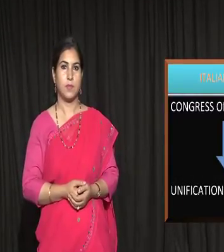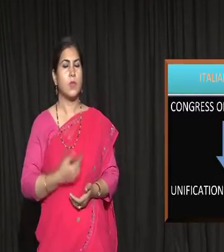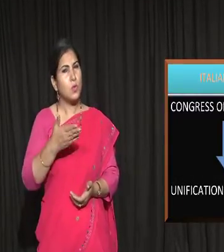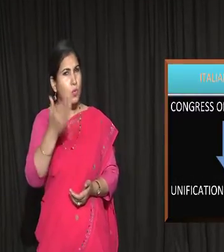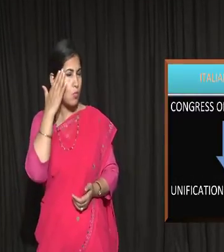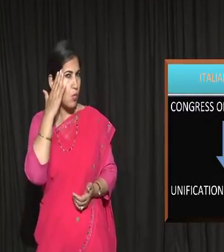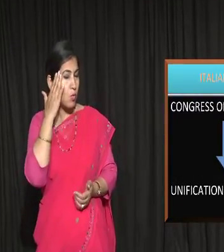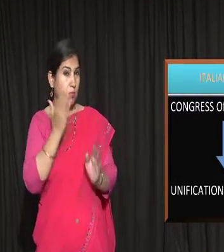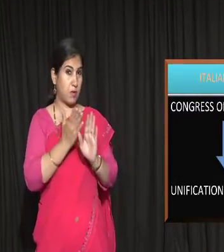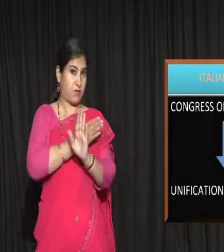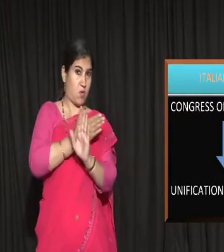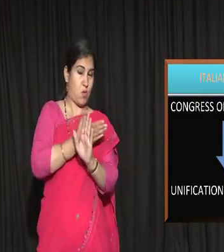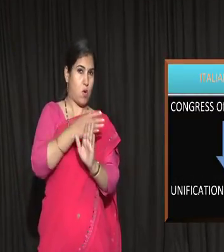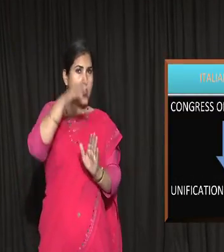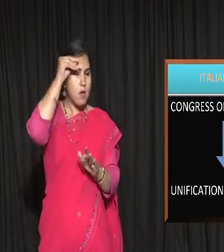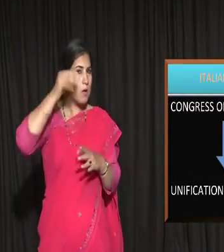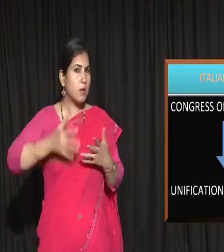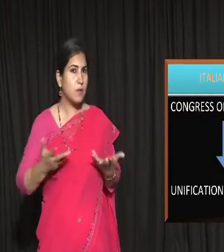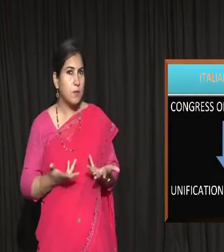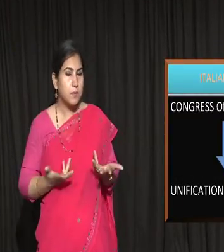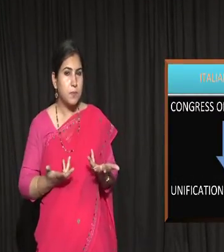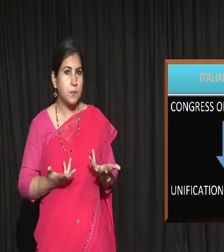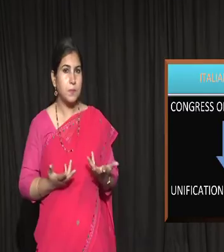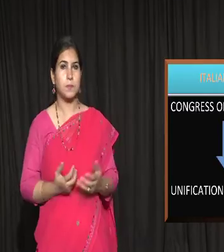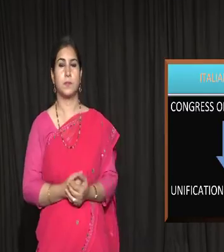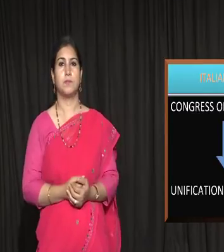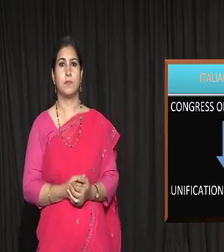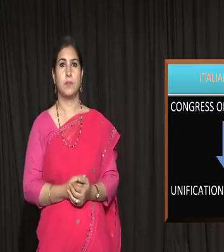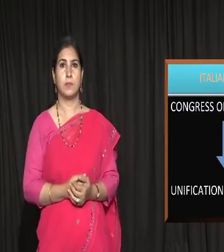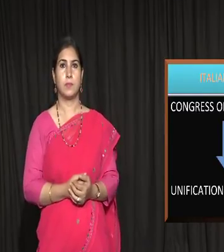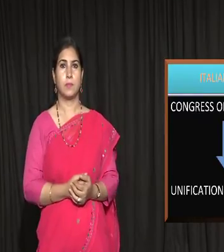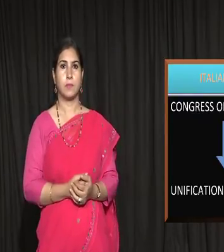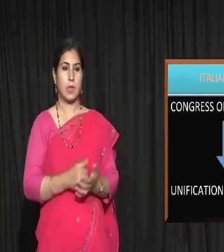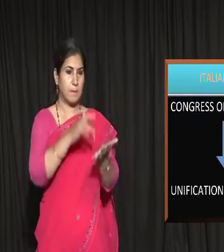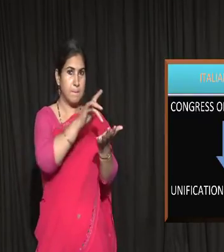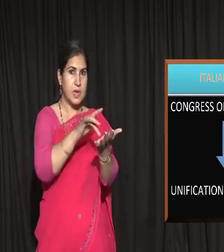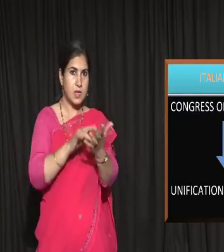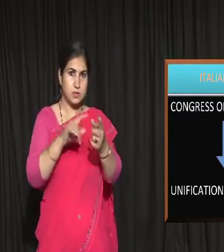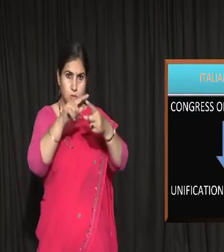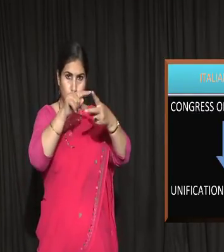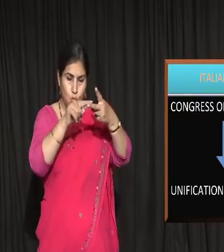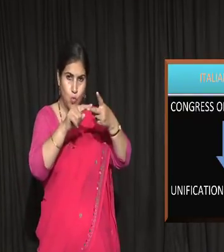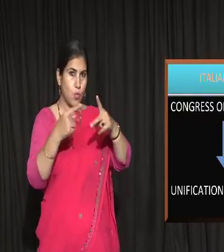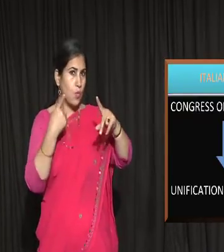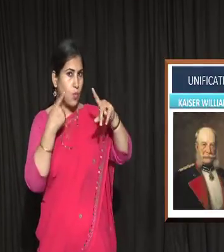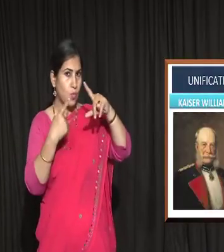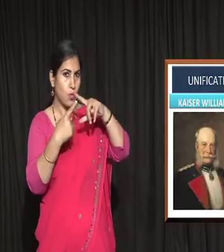As you know, we discussed about the unification of Italy and